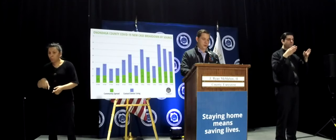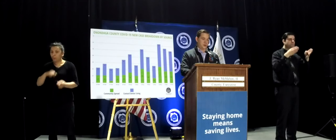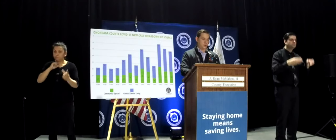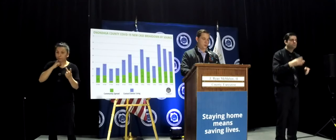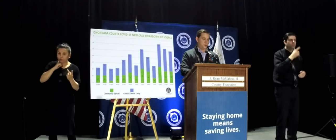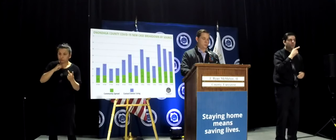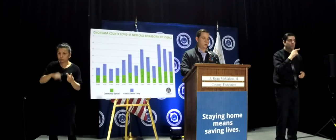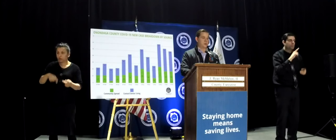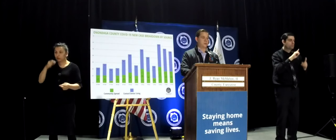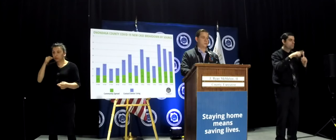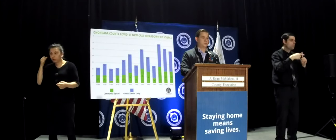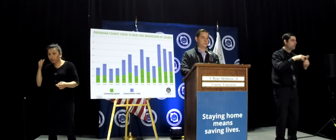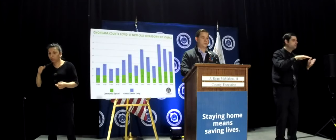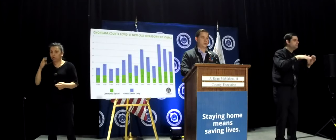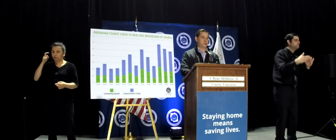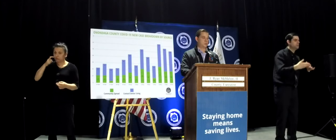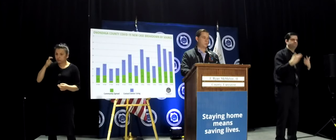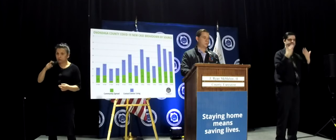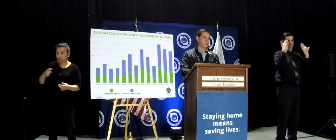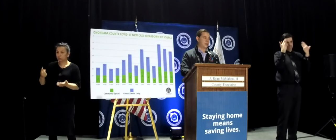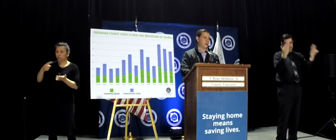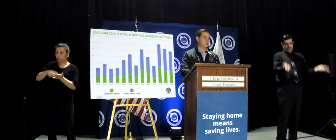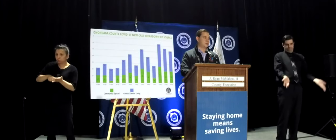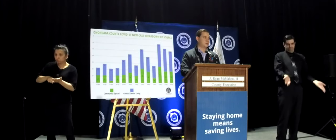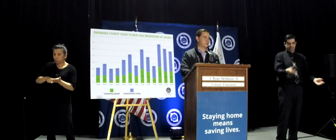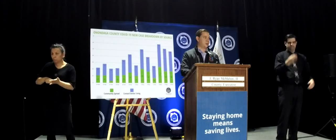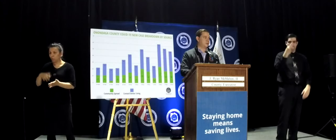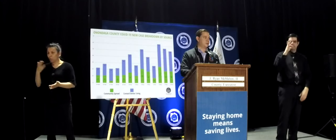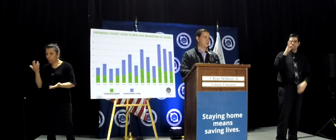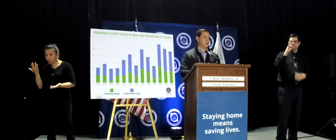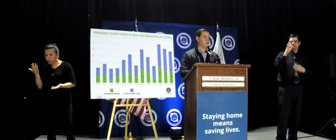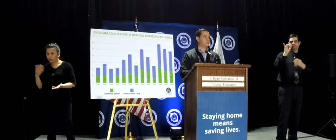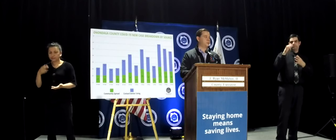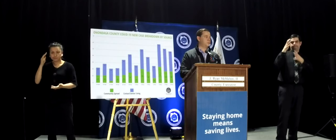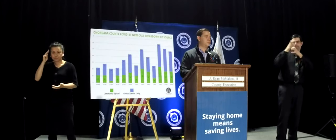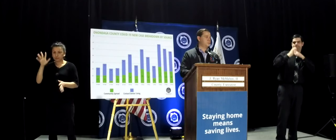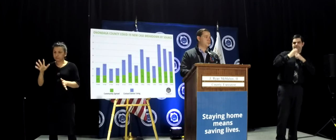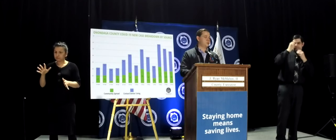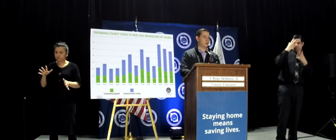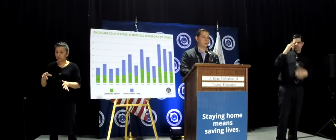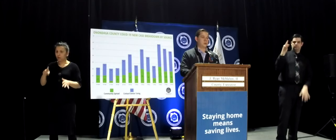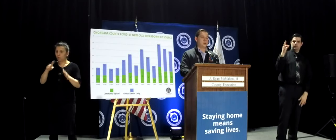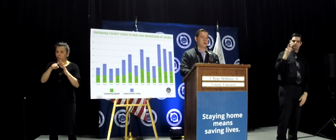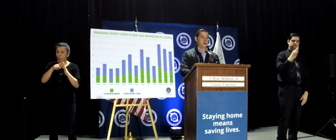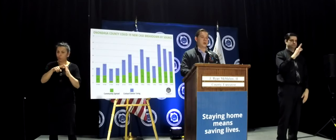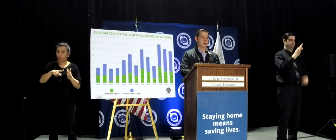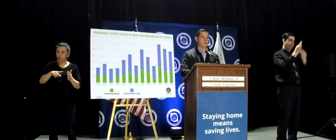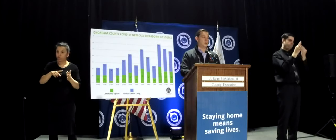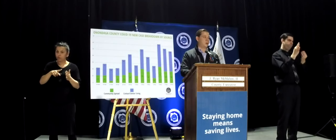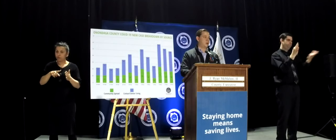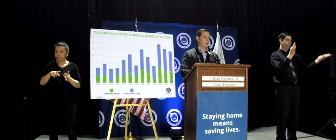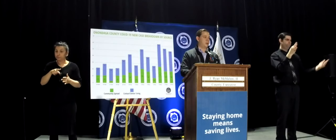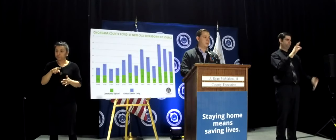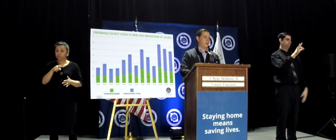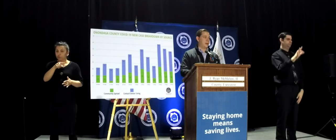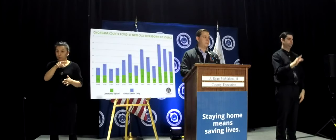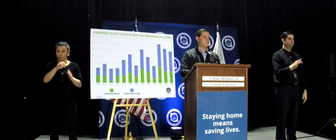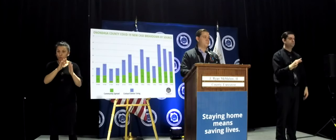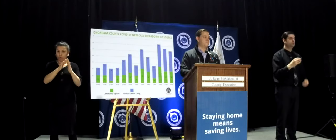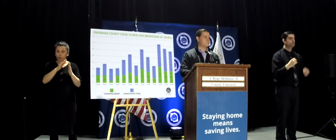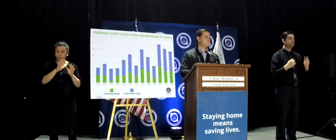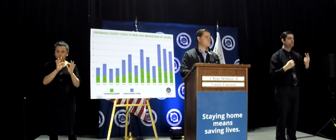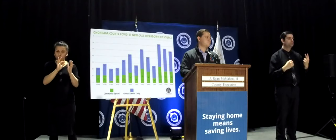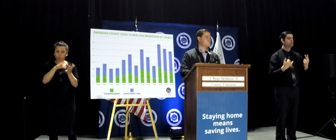Only reason I know about one of the 2 today was because the relative reached out to me. So, or else I wouldn't know anything about